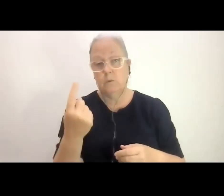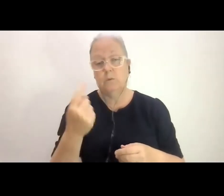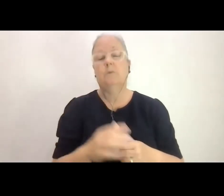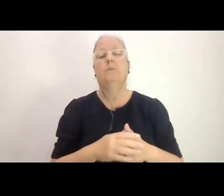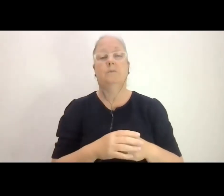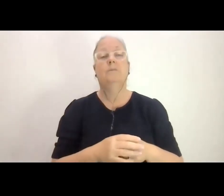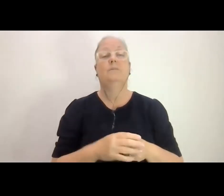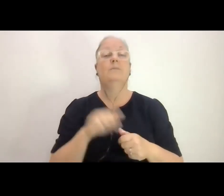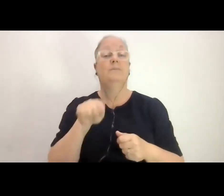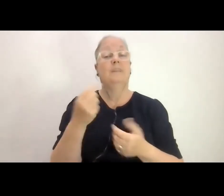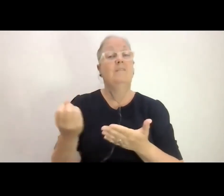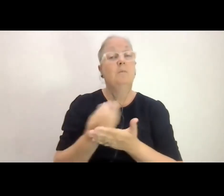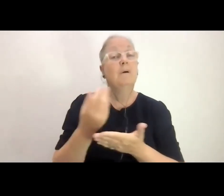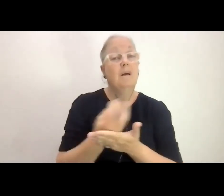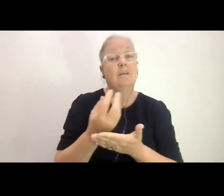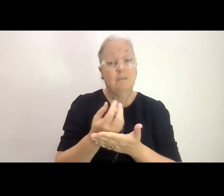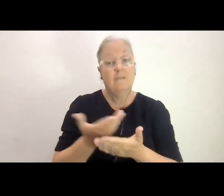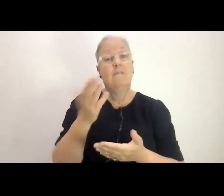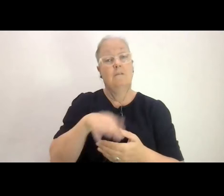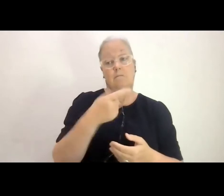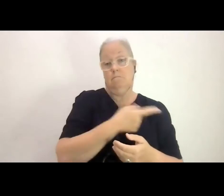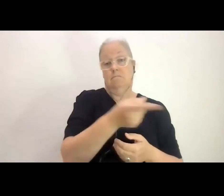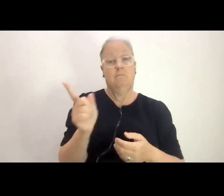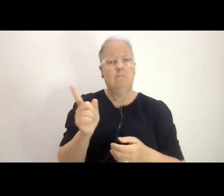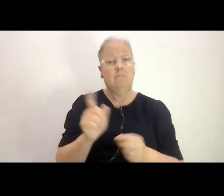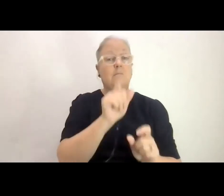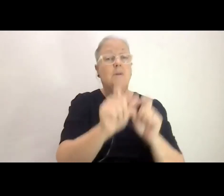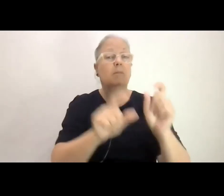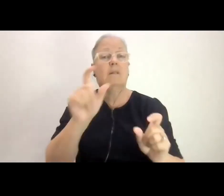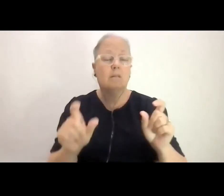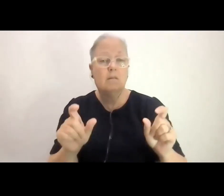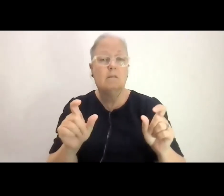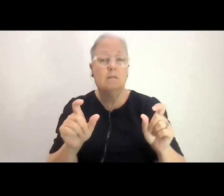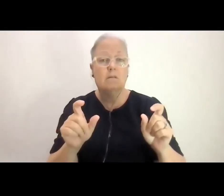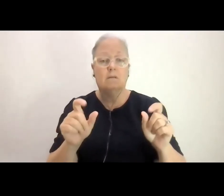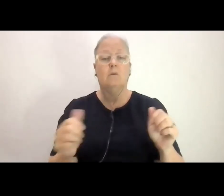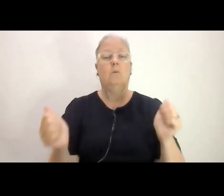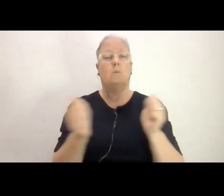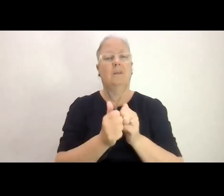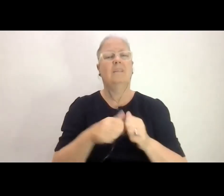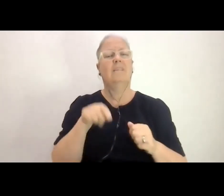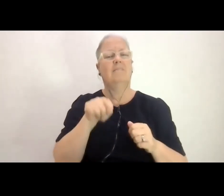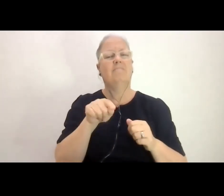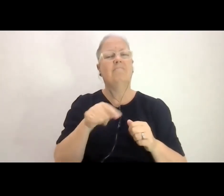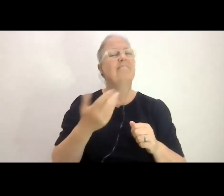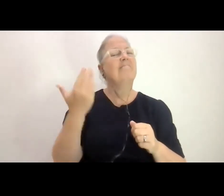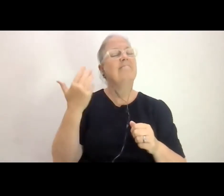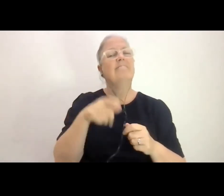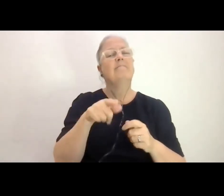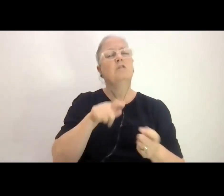information that's shared by the people who come for this the meeting that I just mentioned earlier. You know, the